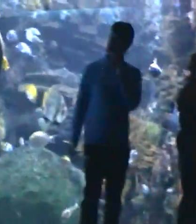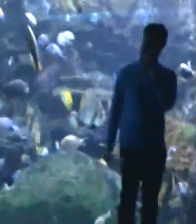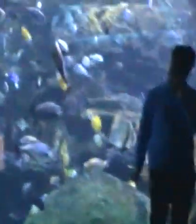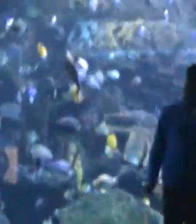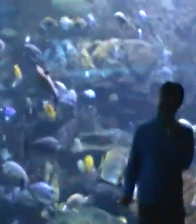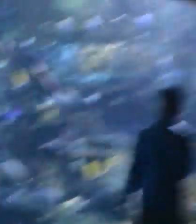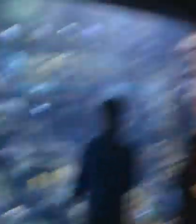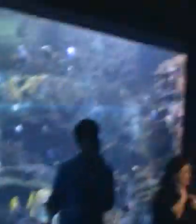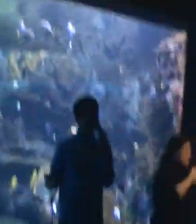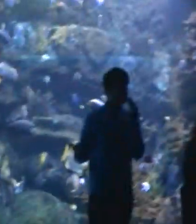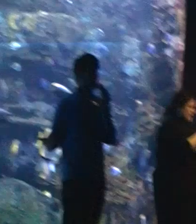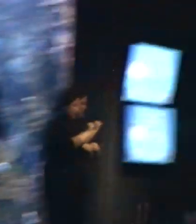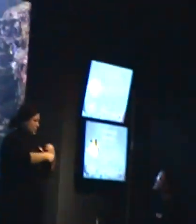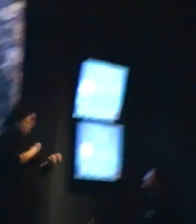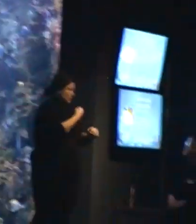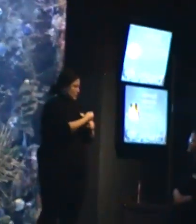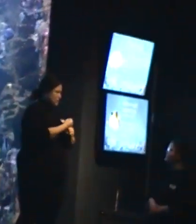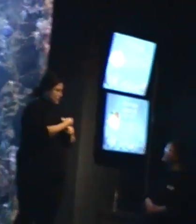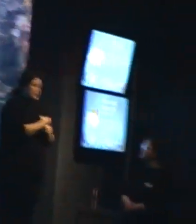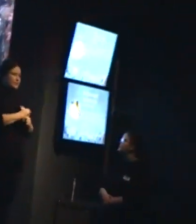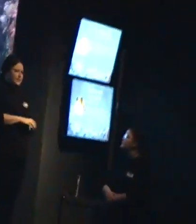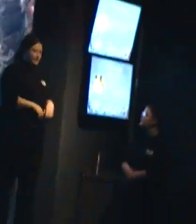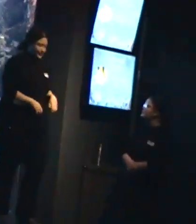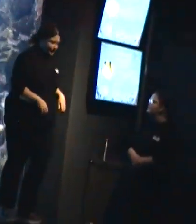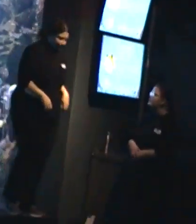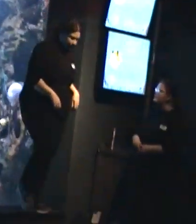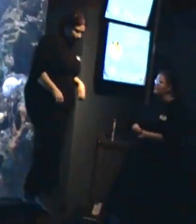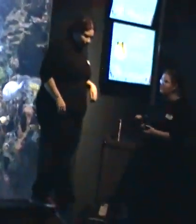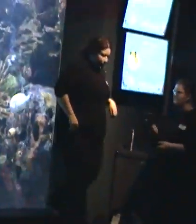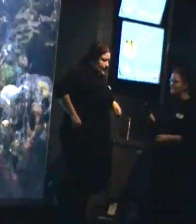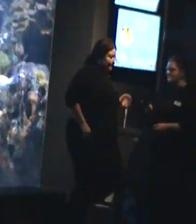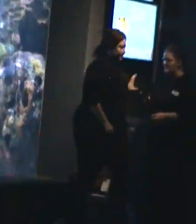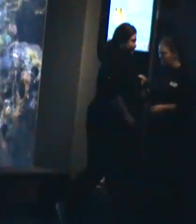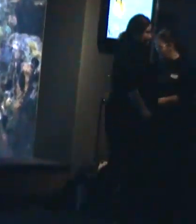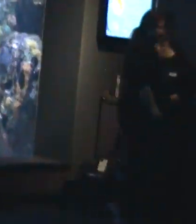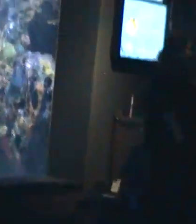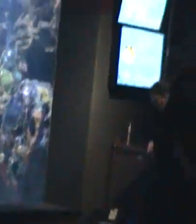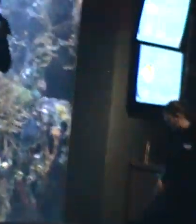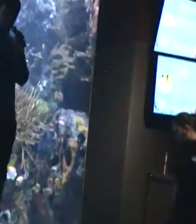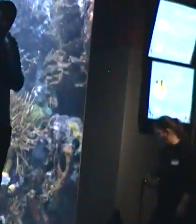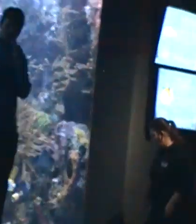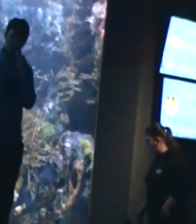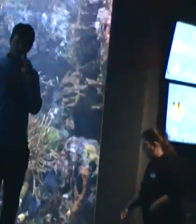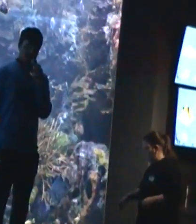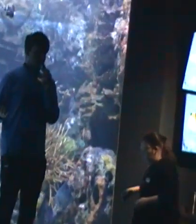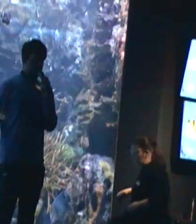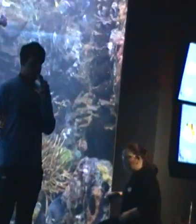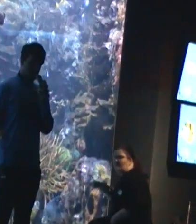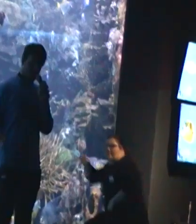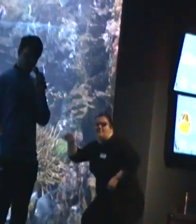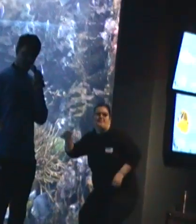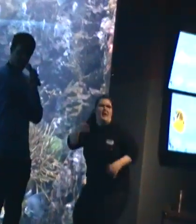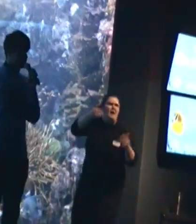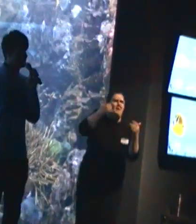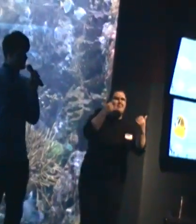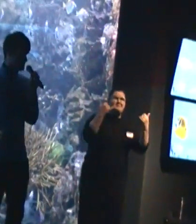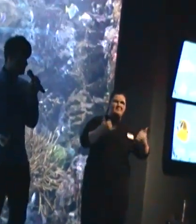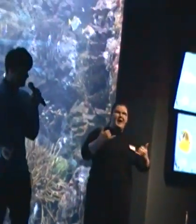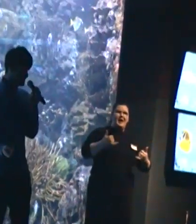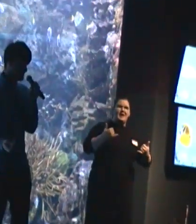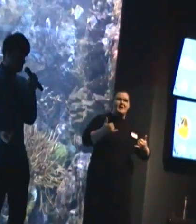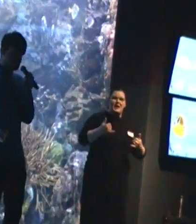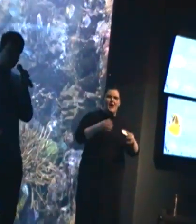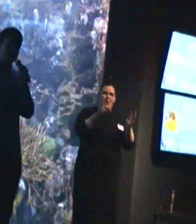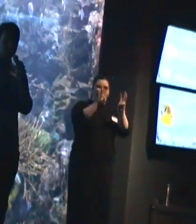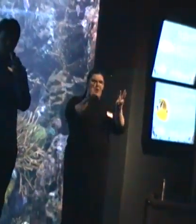time. Our current climate crisis is a problem though, because there's a type of primate called Homo sapiens, that